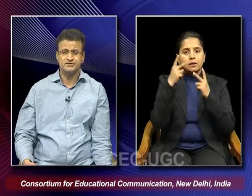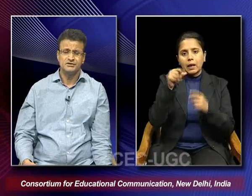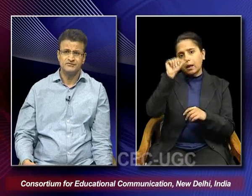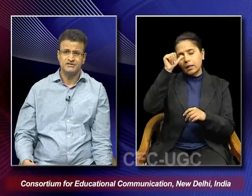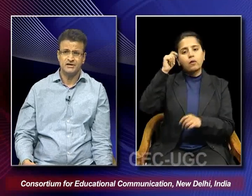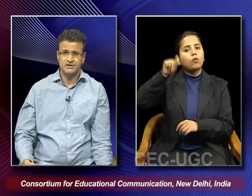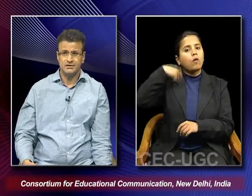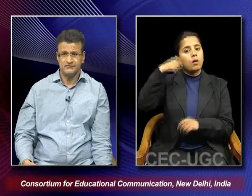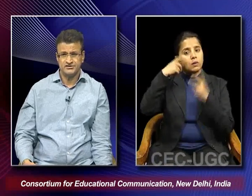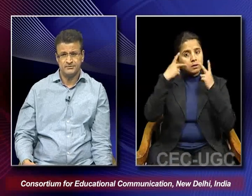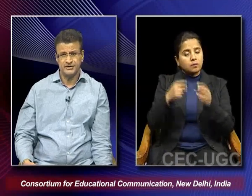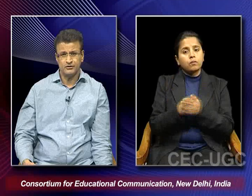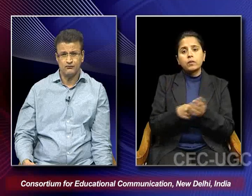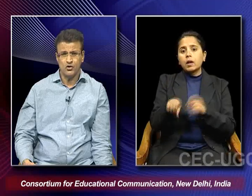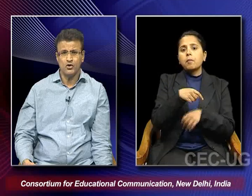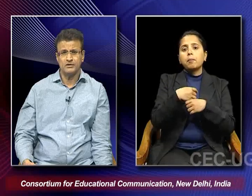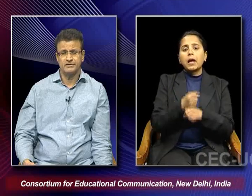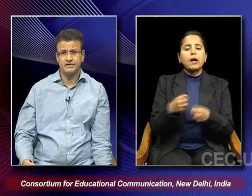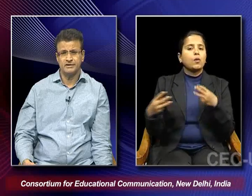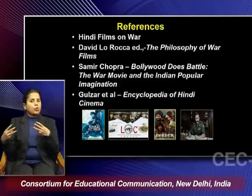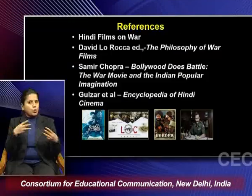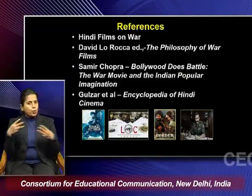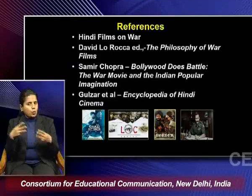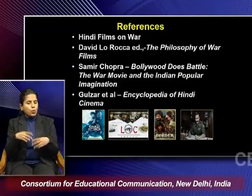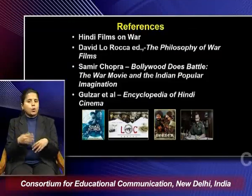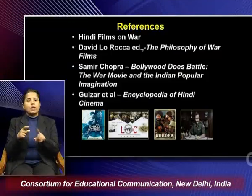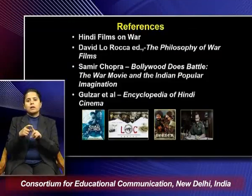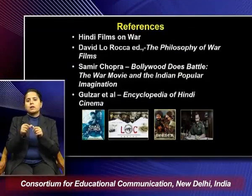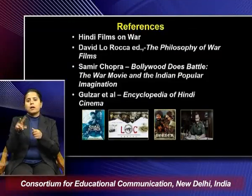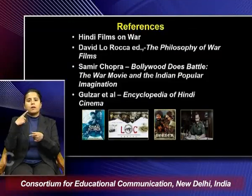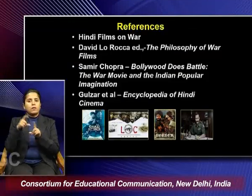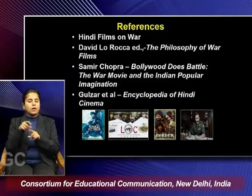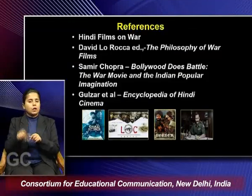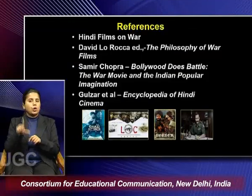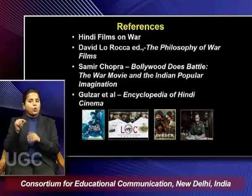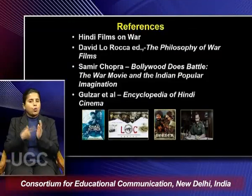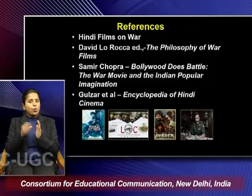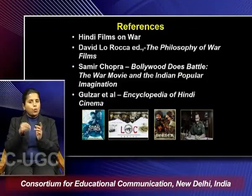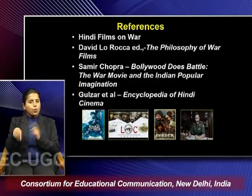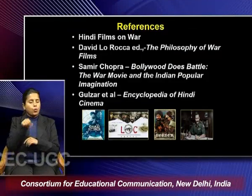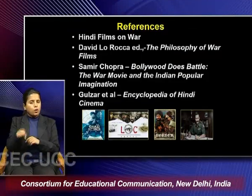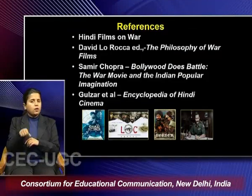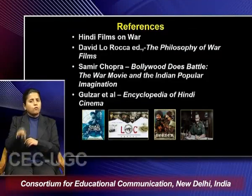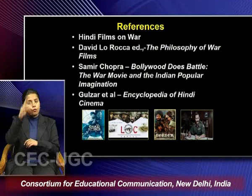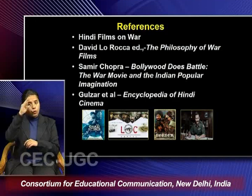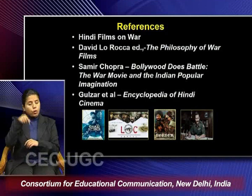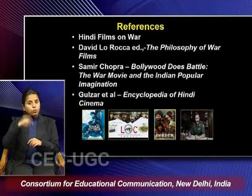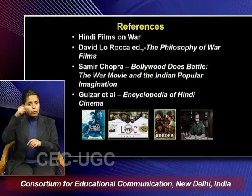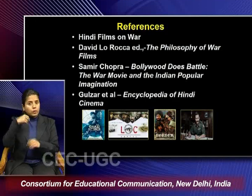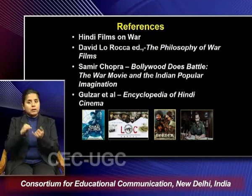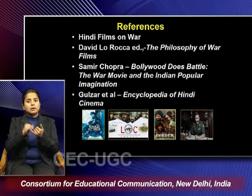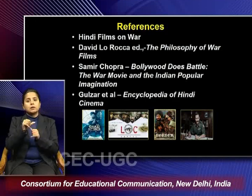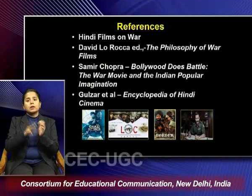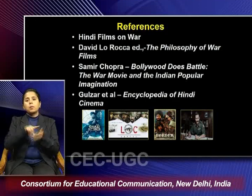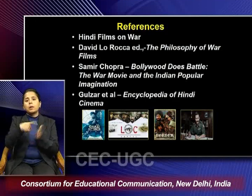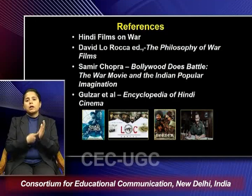films which are made on war. Then David Lorocco edited the philosophy of war films. Sameer Chopra, Bollywood